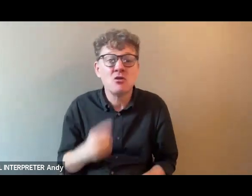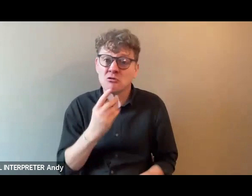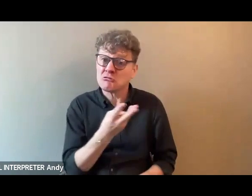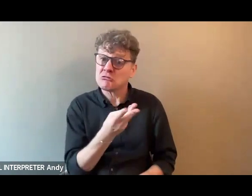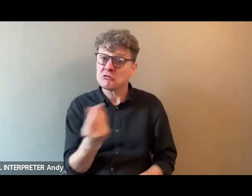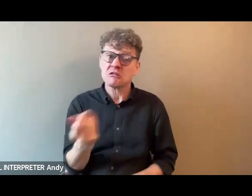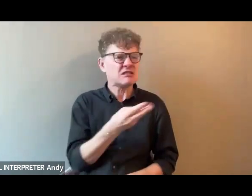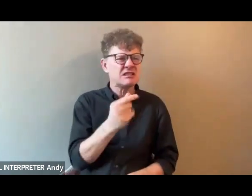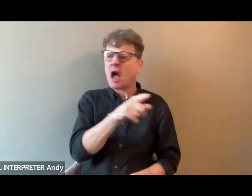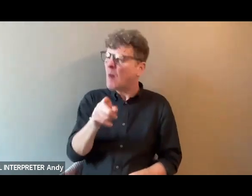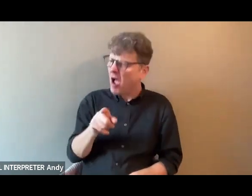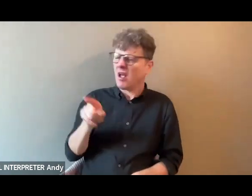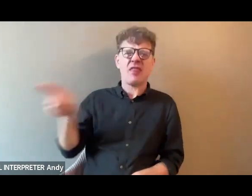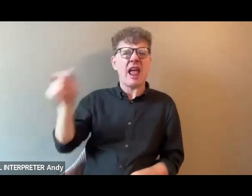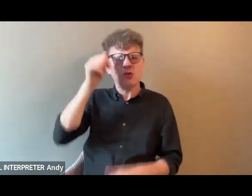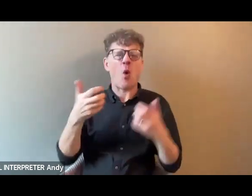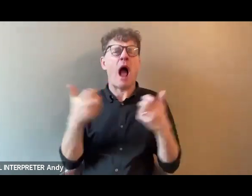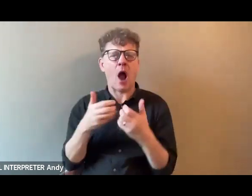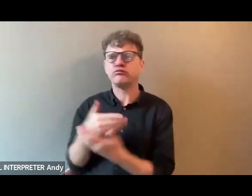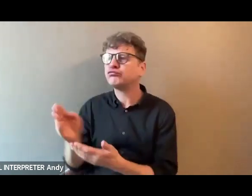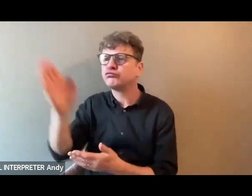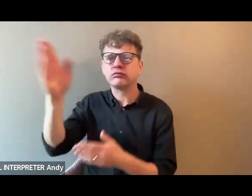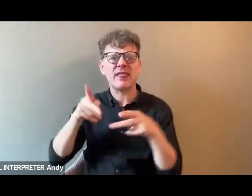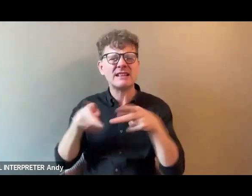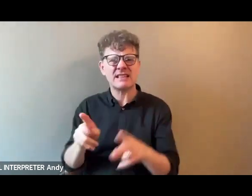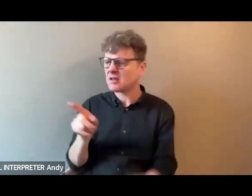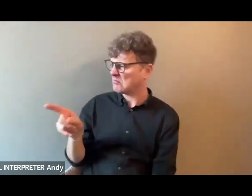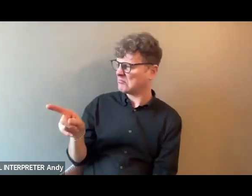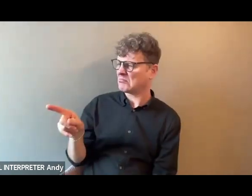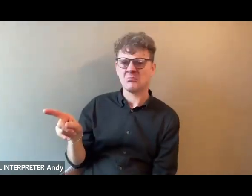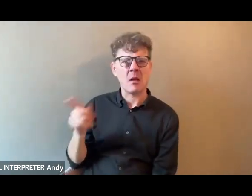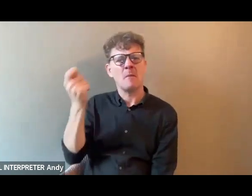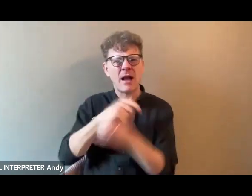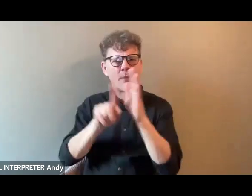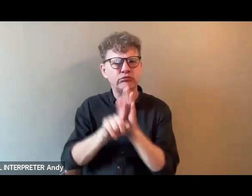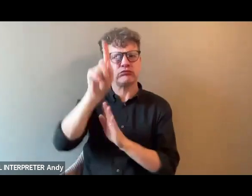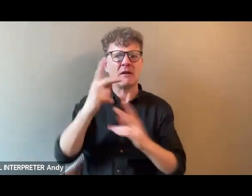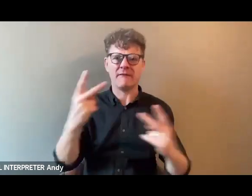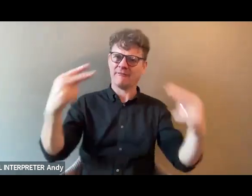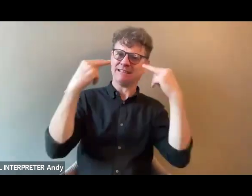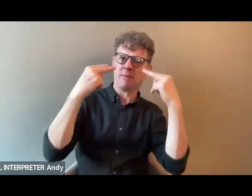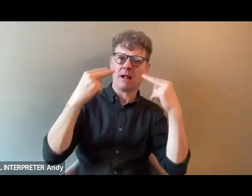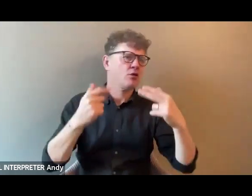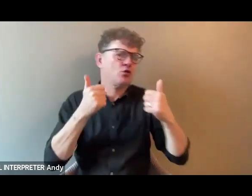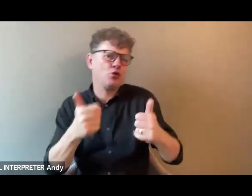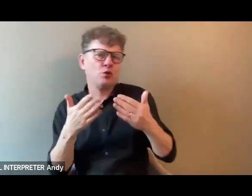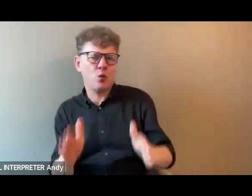know how to work the system. Some colleagues know how to be visible in acceptable ways, in quotes. And